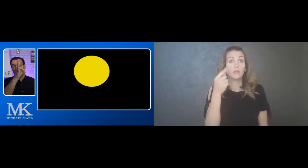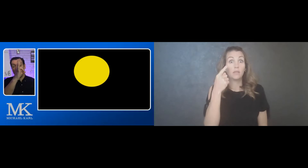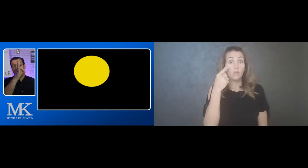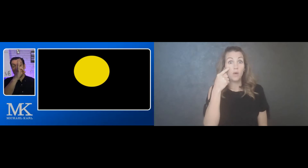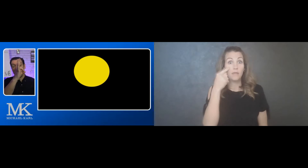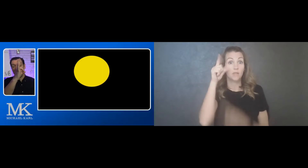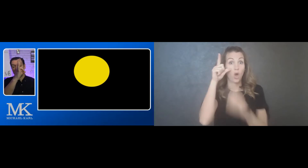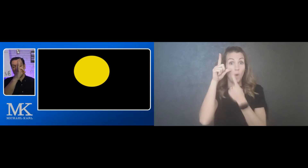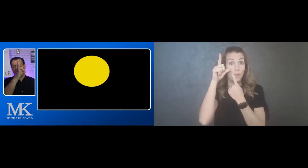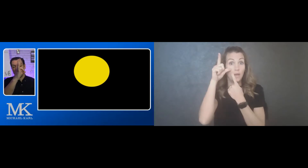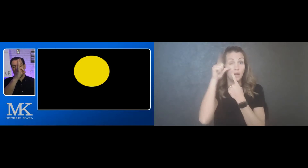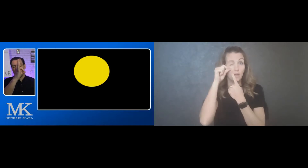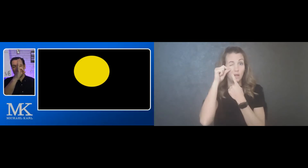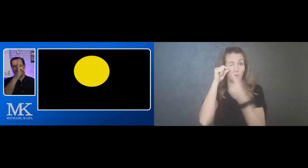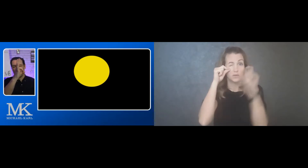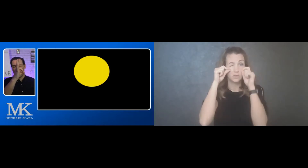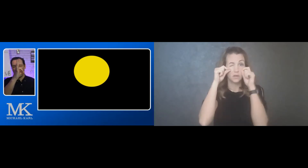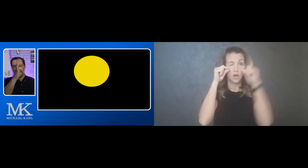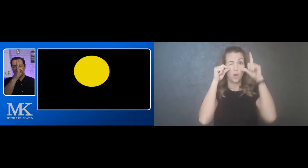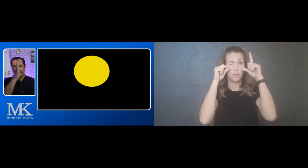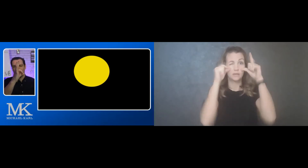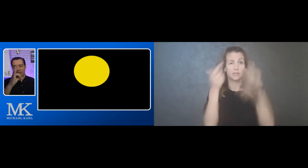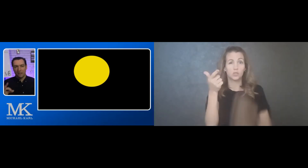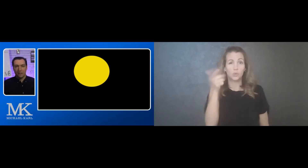and open the eye that's closed. Just switch eyes.